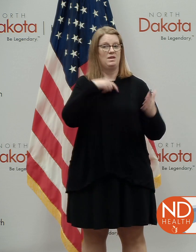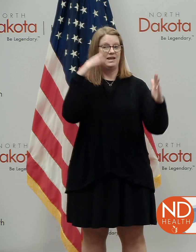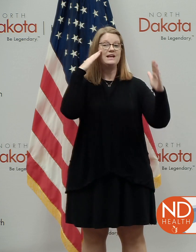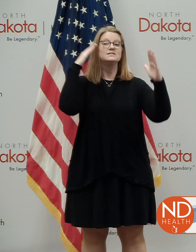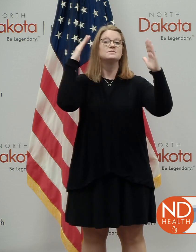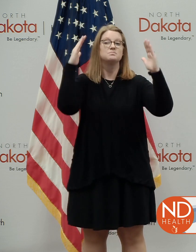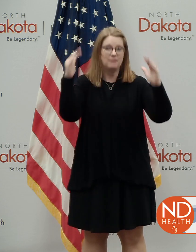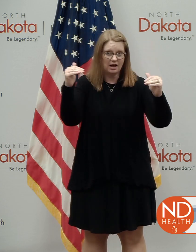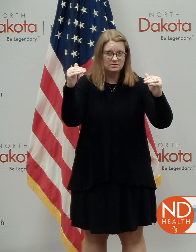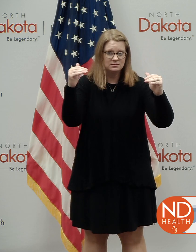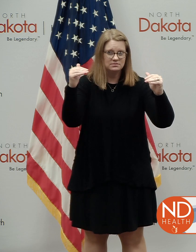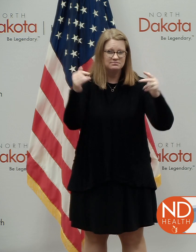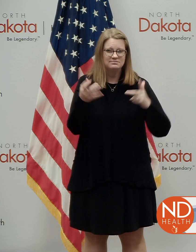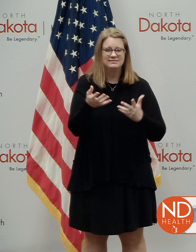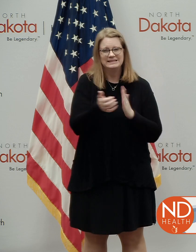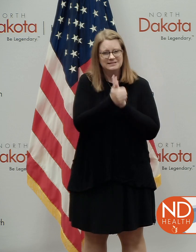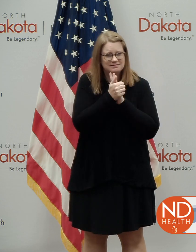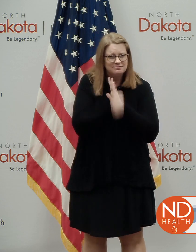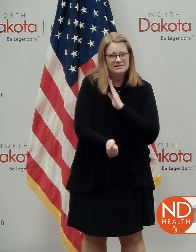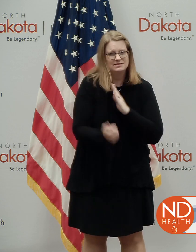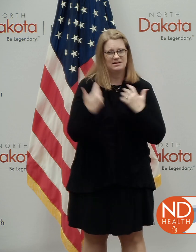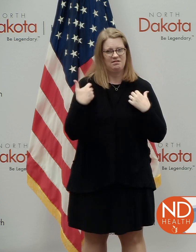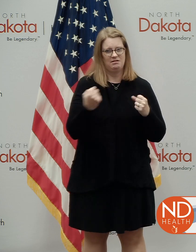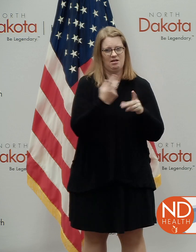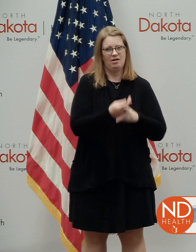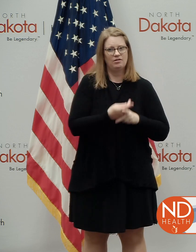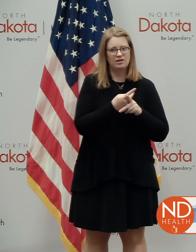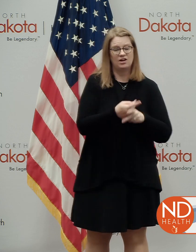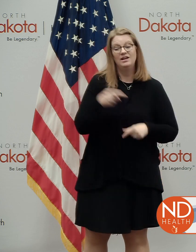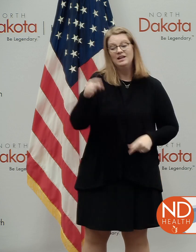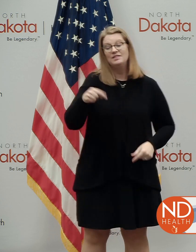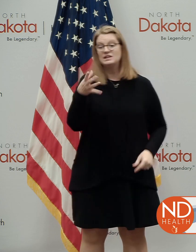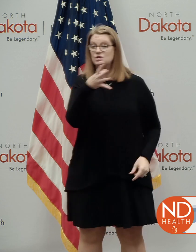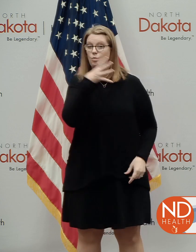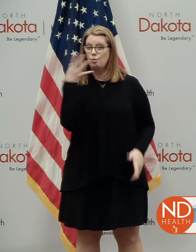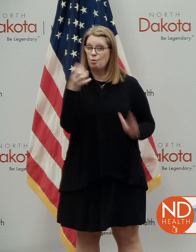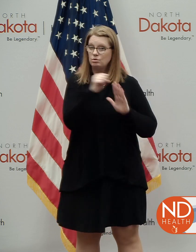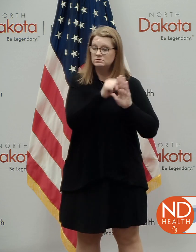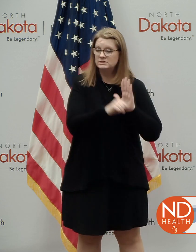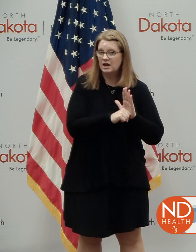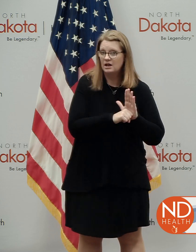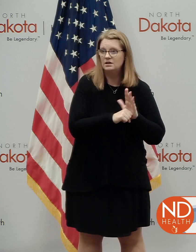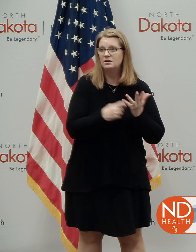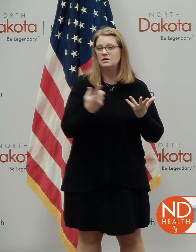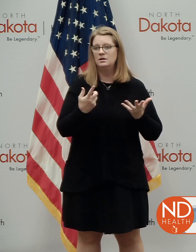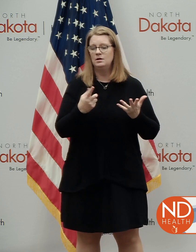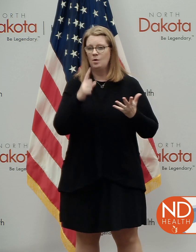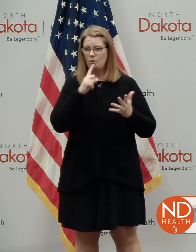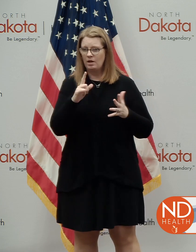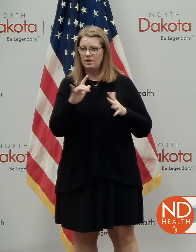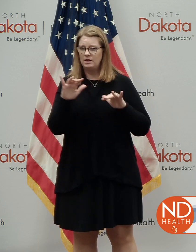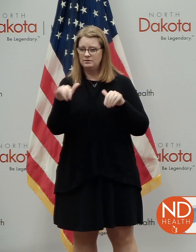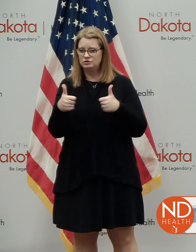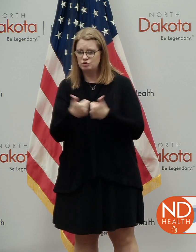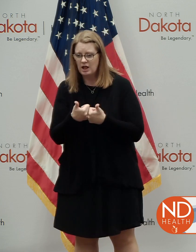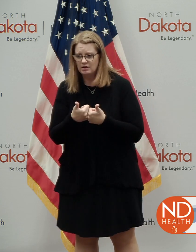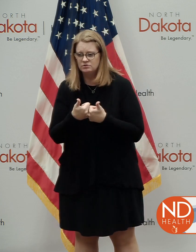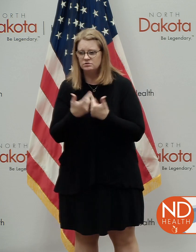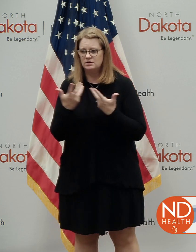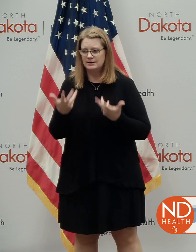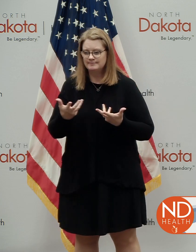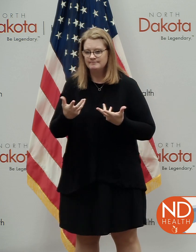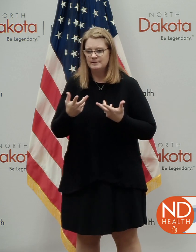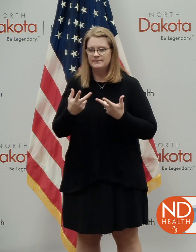care. And I believe that. Despite being a rural state, despite being challenged by